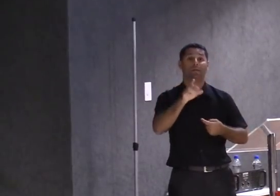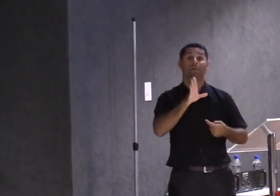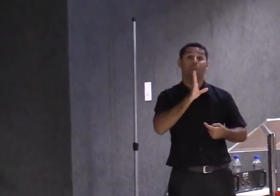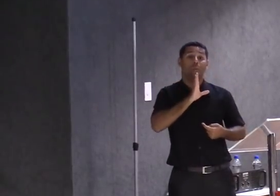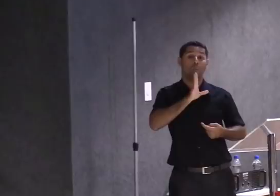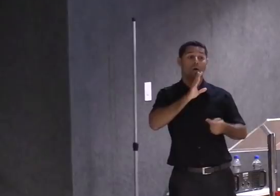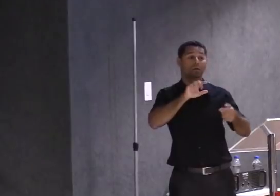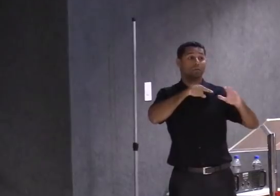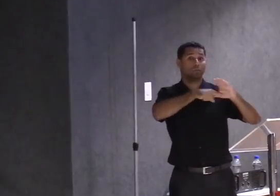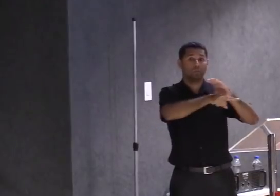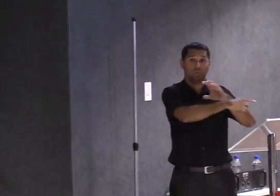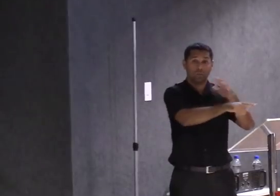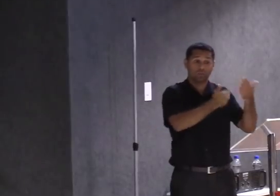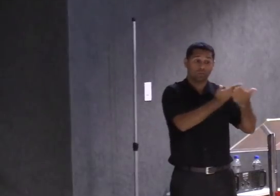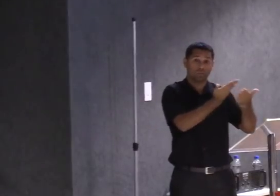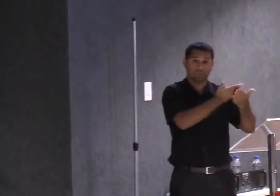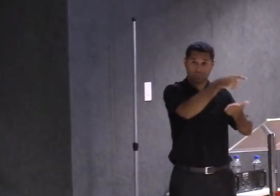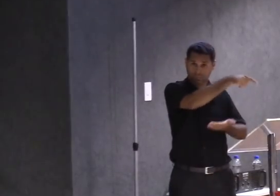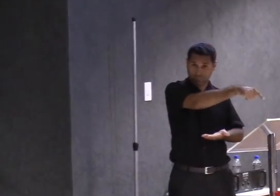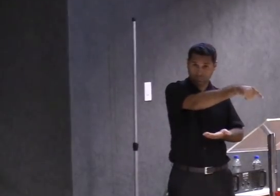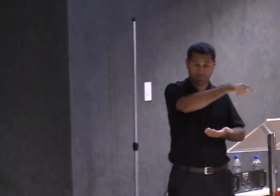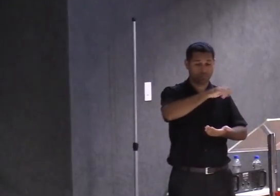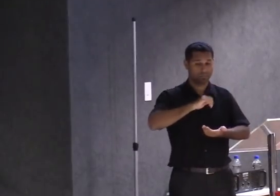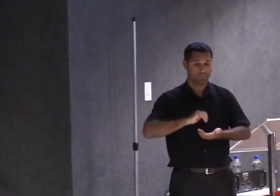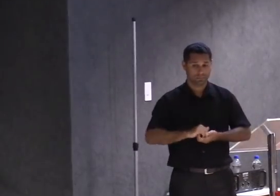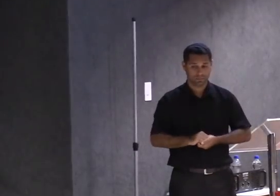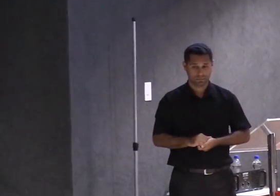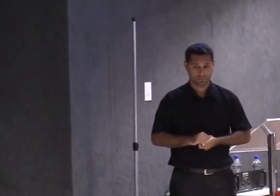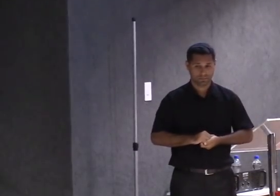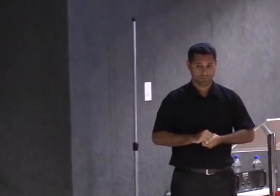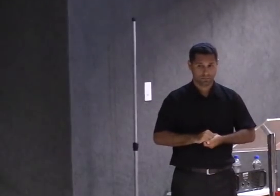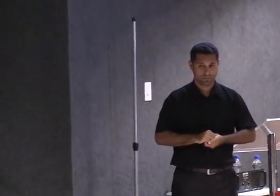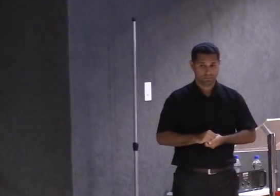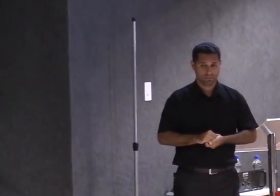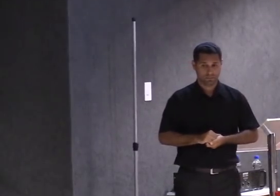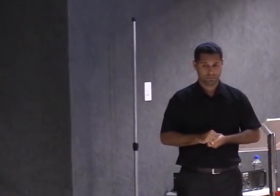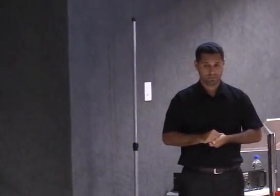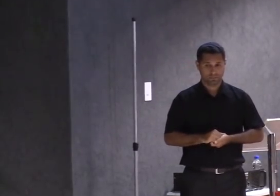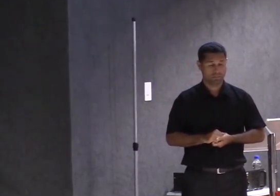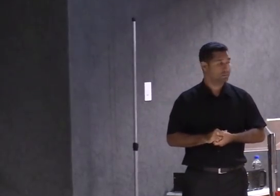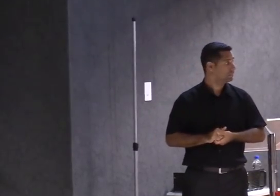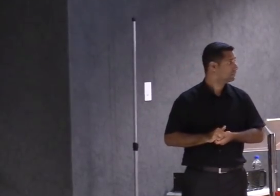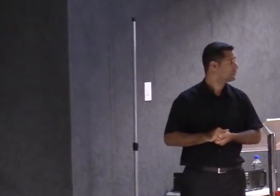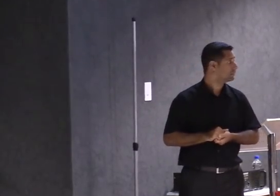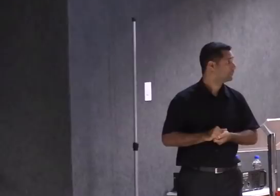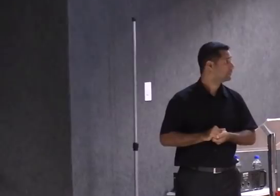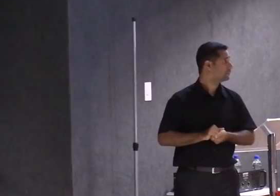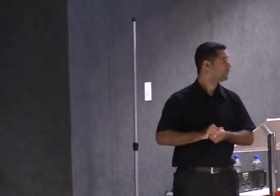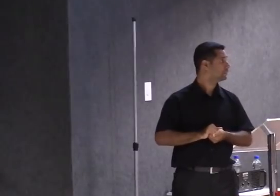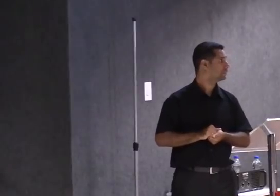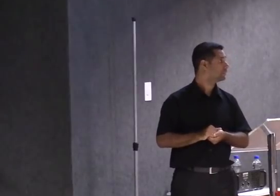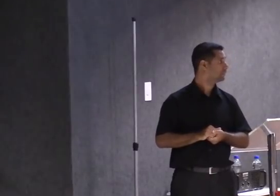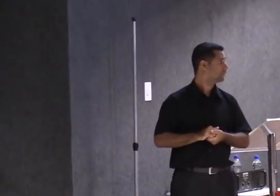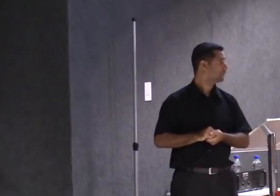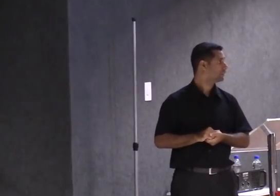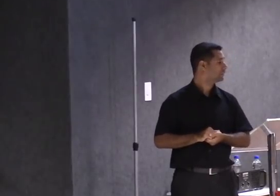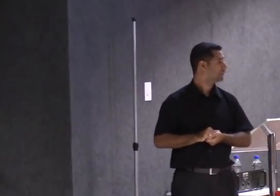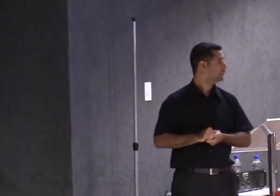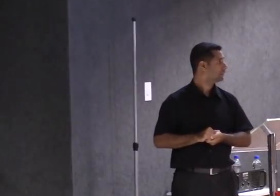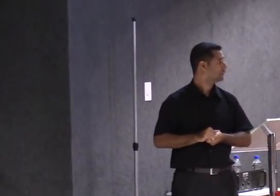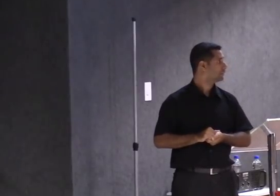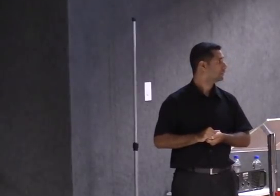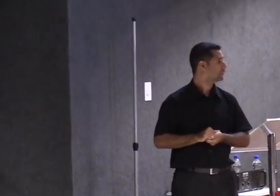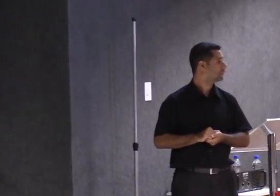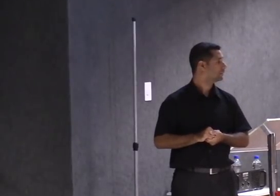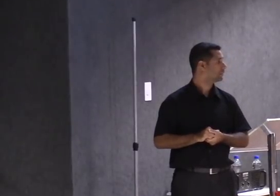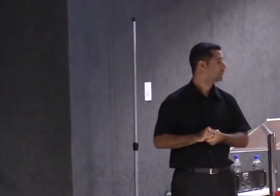conhecimentos. So we all know that the young children nowadays, they are born with digital tools. They are